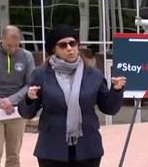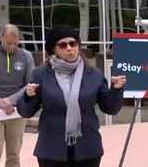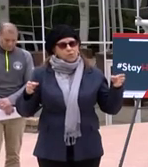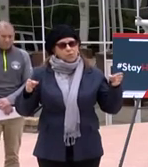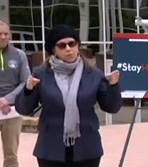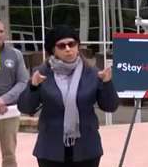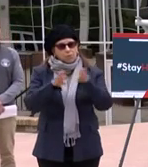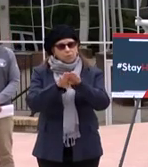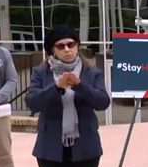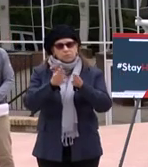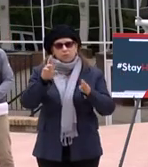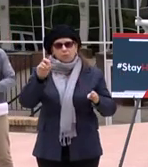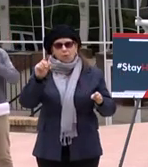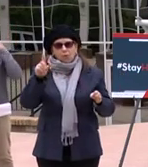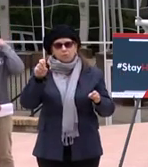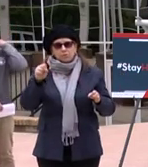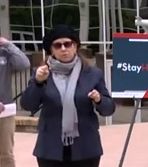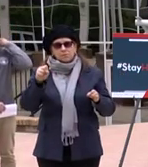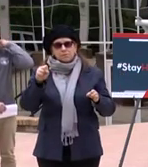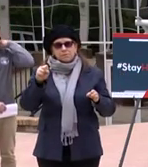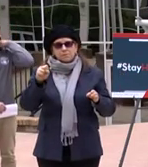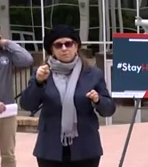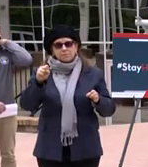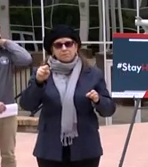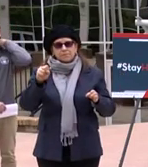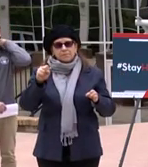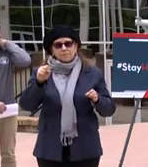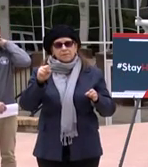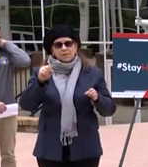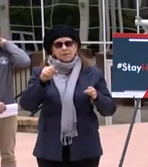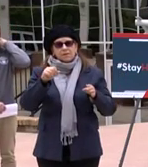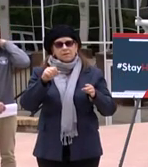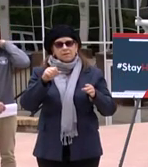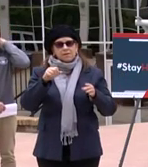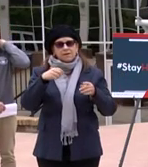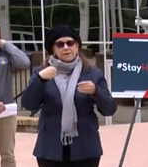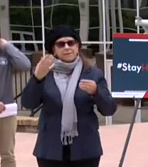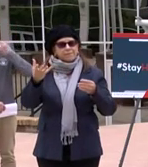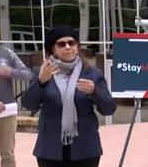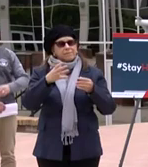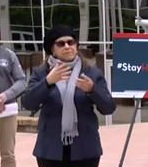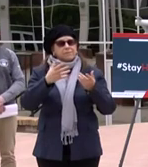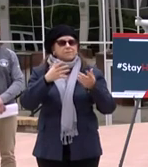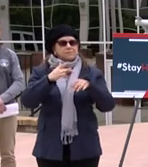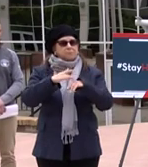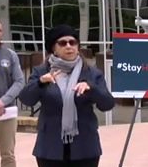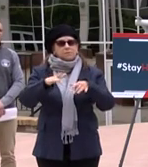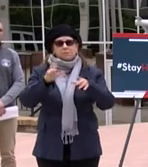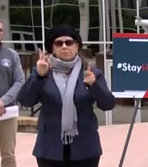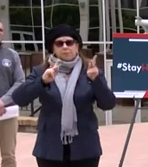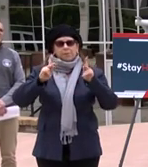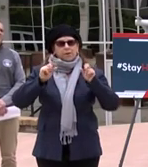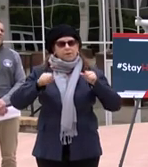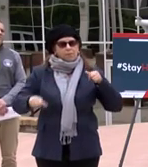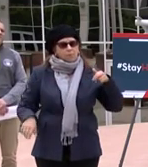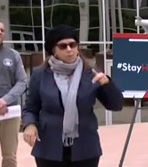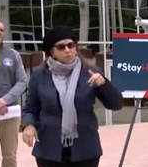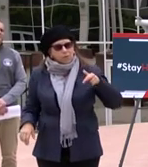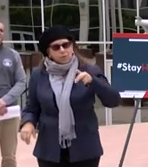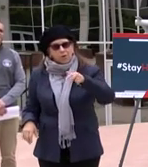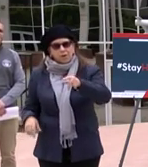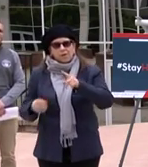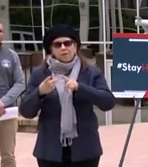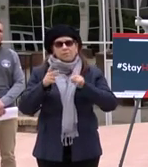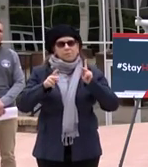give people space to ride bikes and walk because it's a form of acceptable recreational activity. Any thought to that? Have you asked MPS